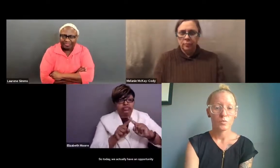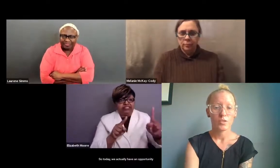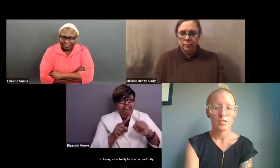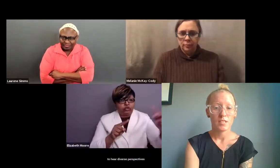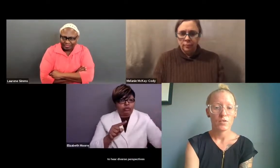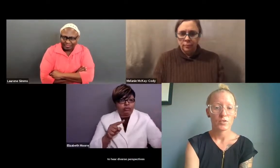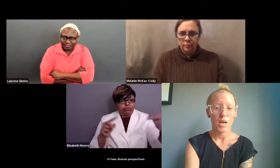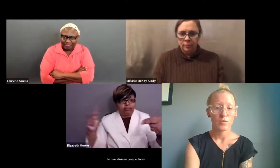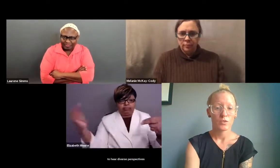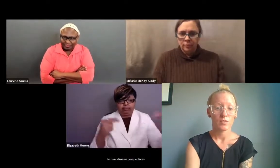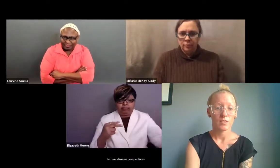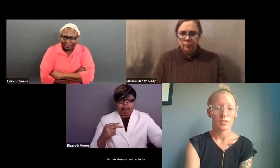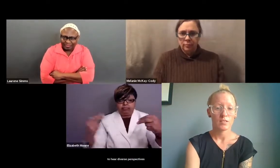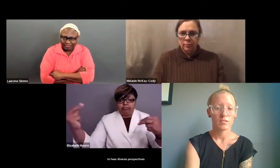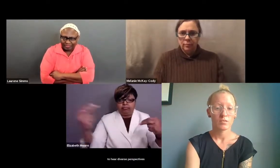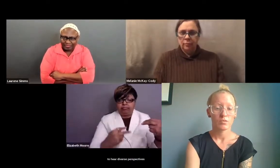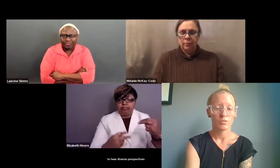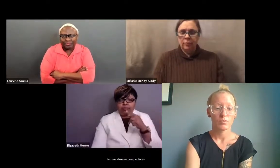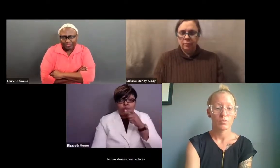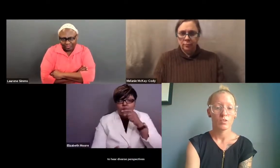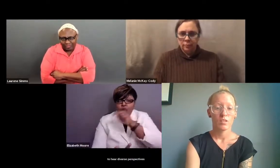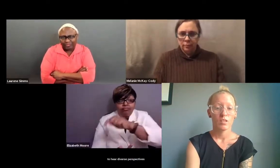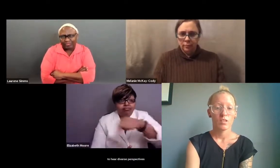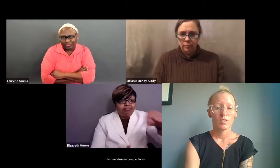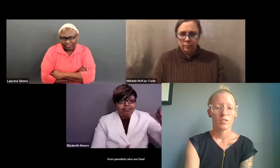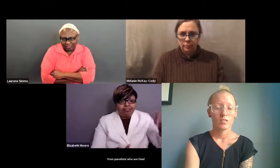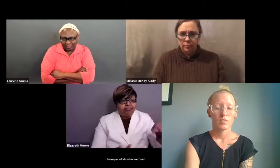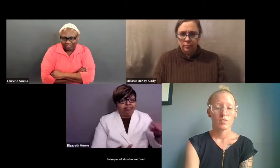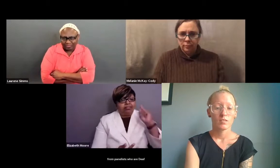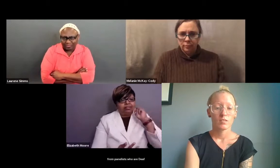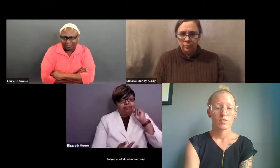need to perceive those opportunities to